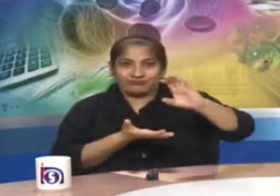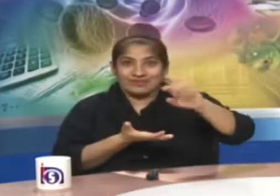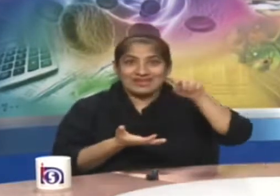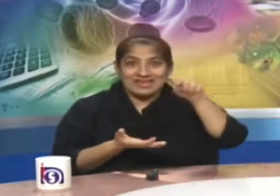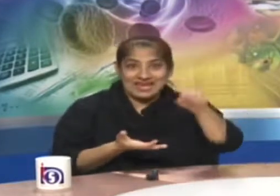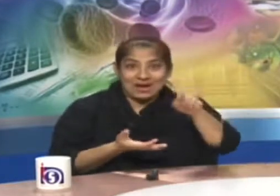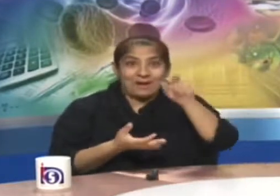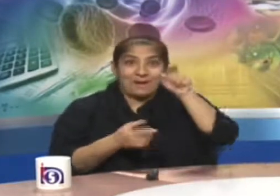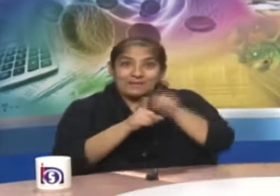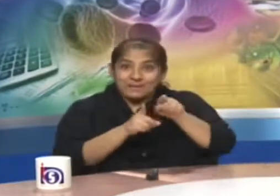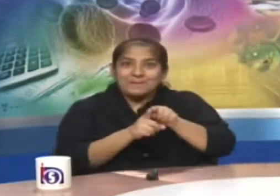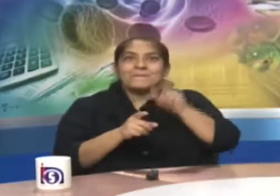investors.